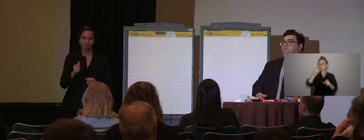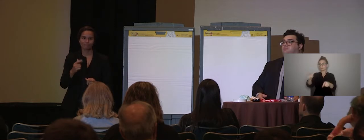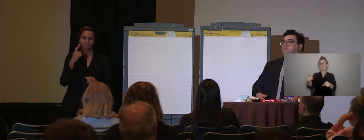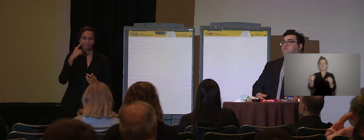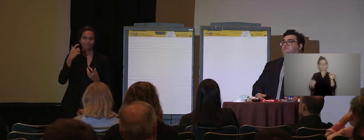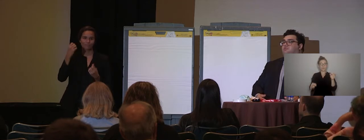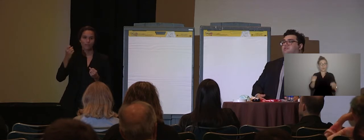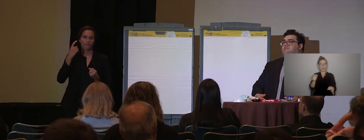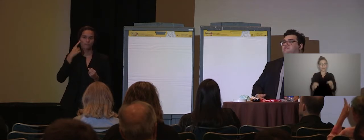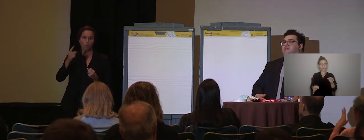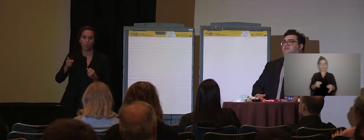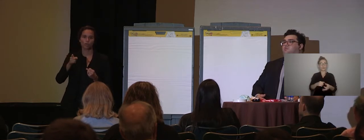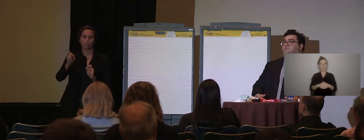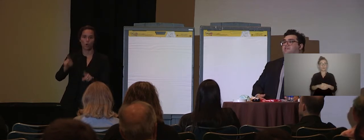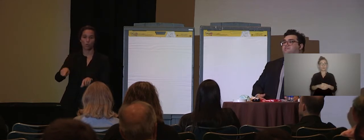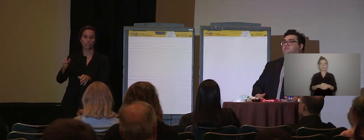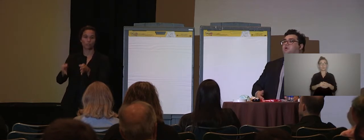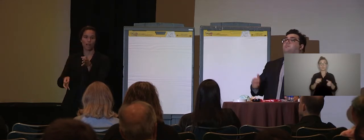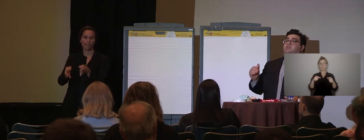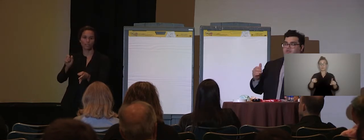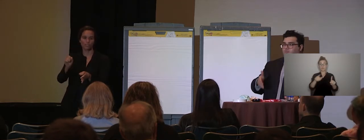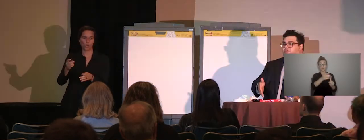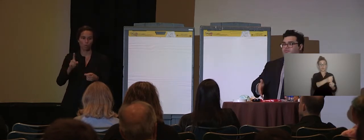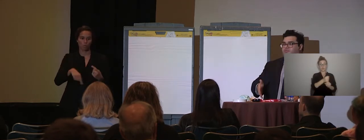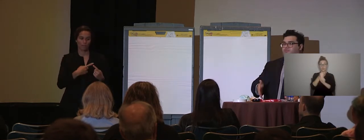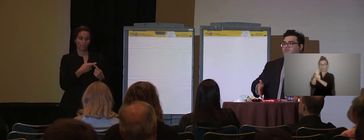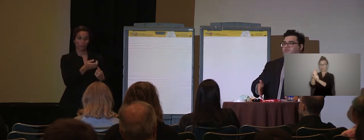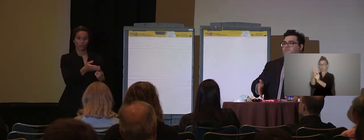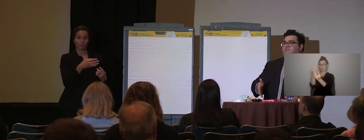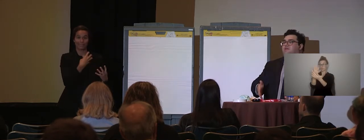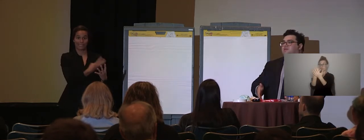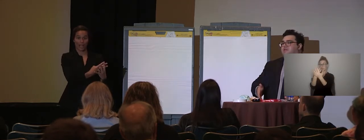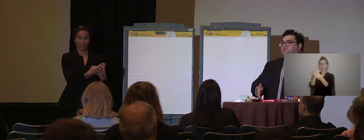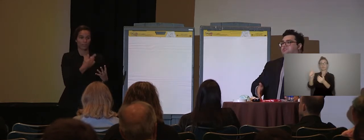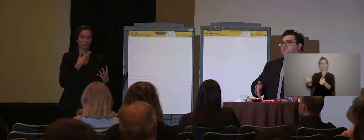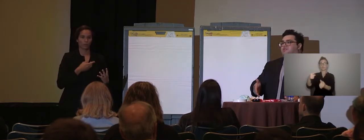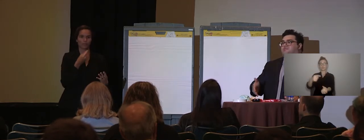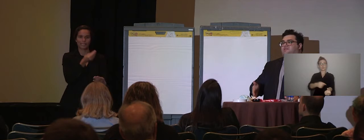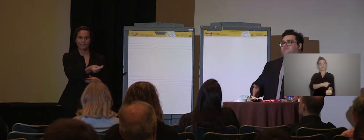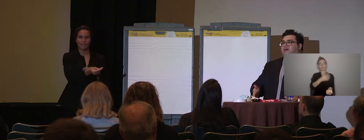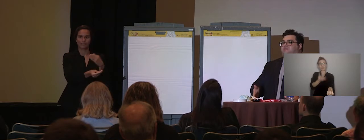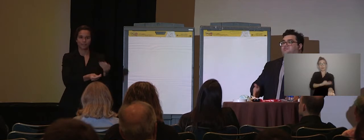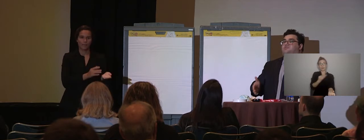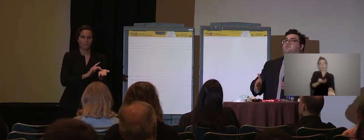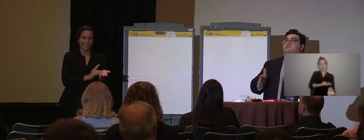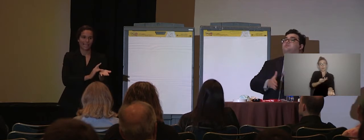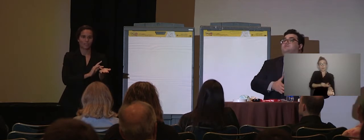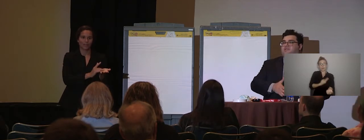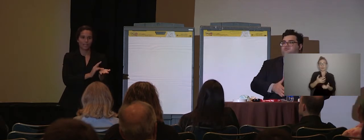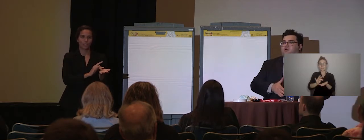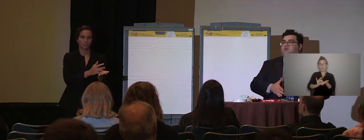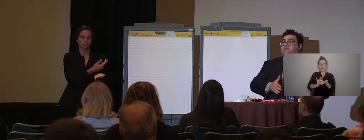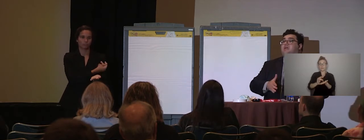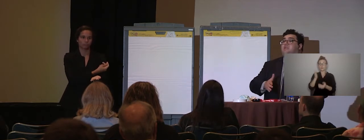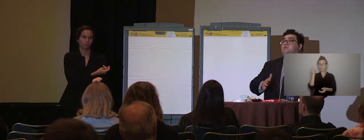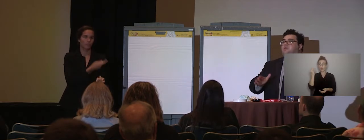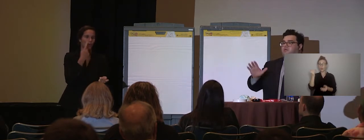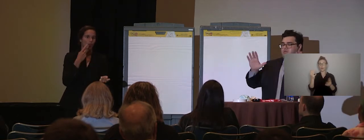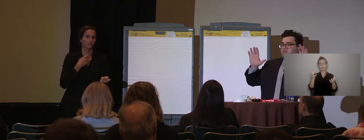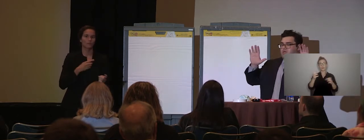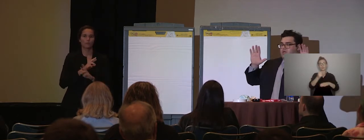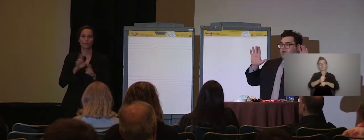And during his stay, they were basically pumping him with medication and things like that just so he could stand trial. And